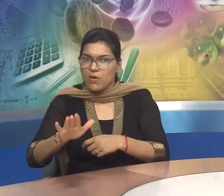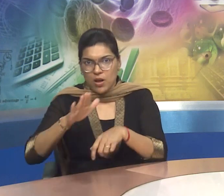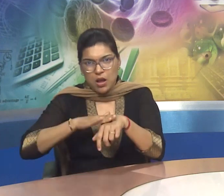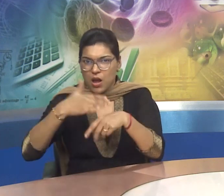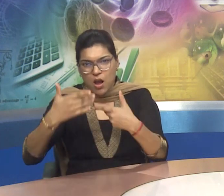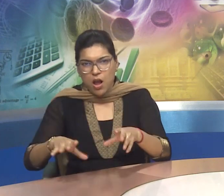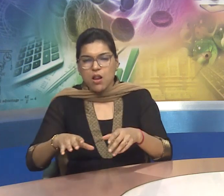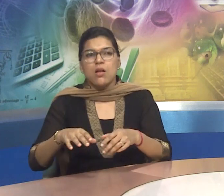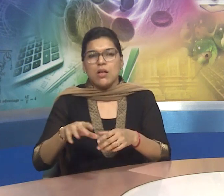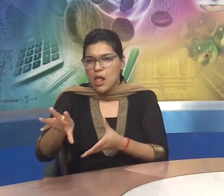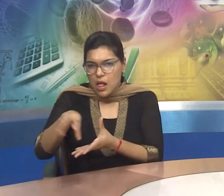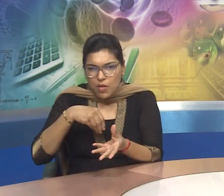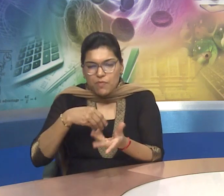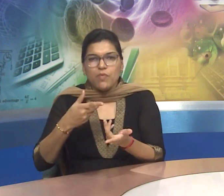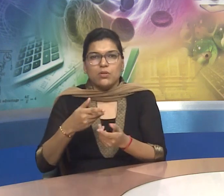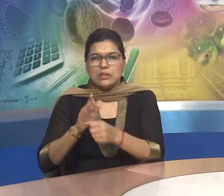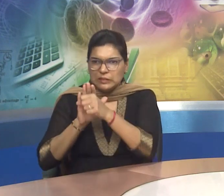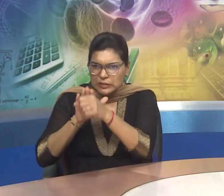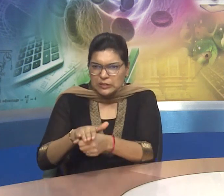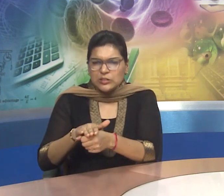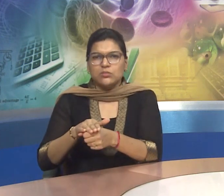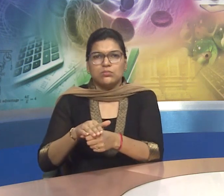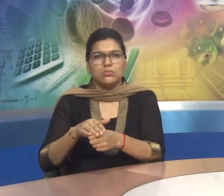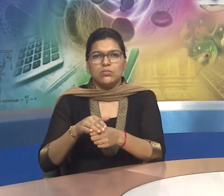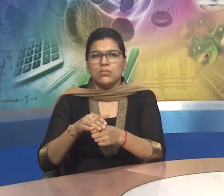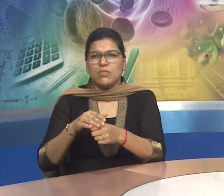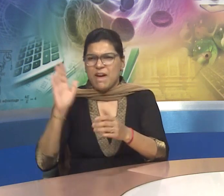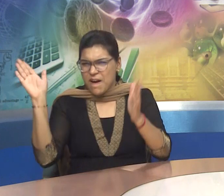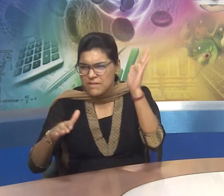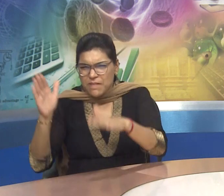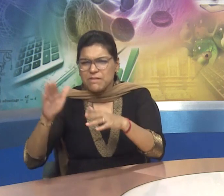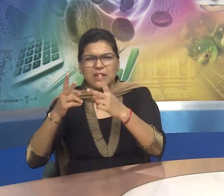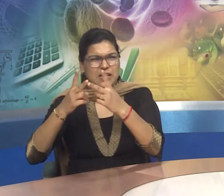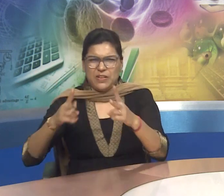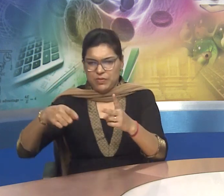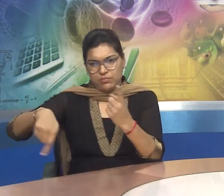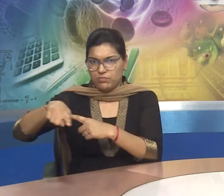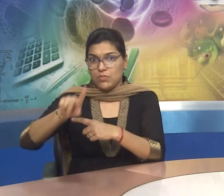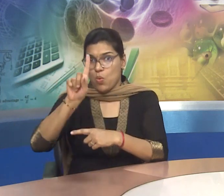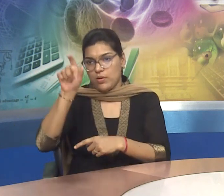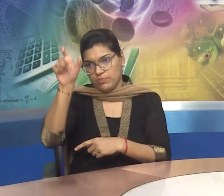whether the person is rich or poor, whatever the background of the